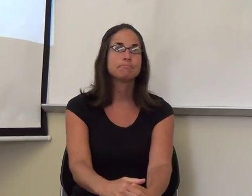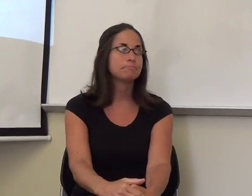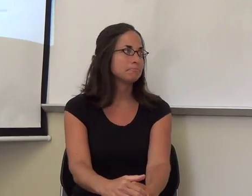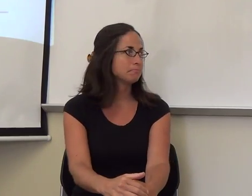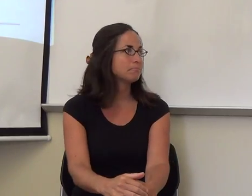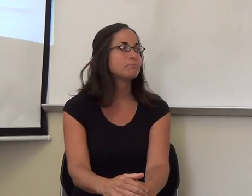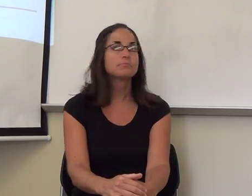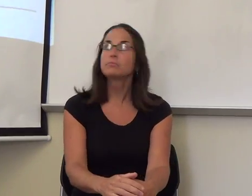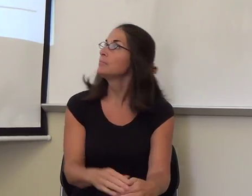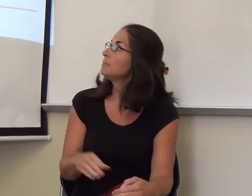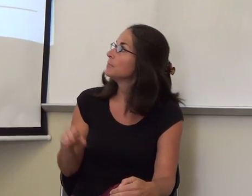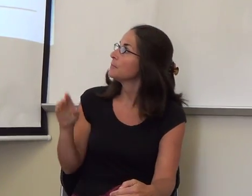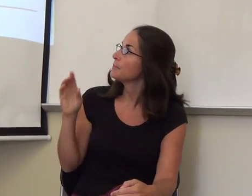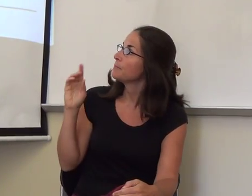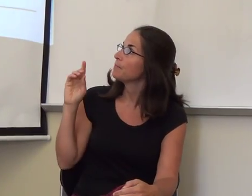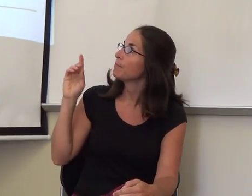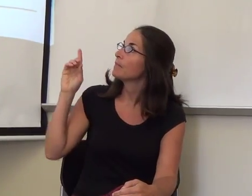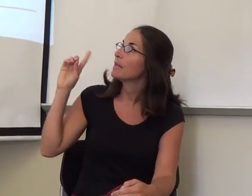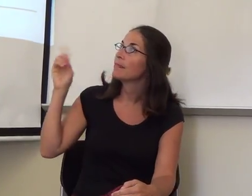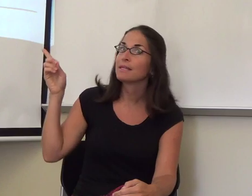These exercises, I know this was a lot of work.